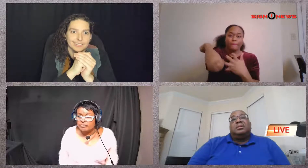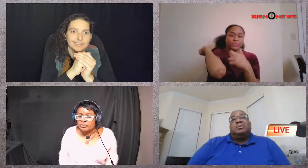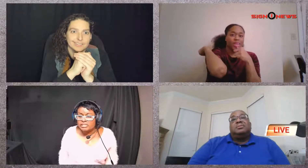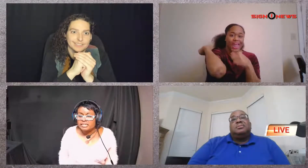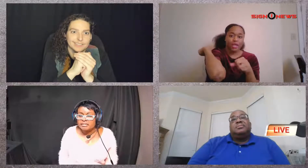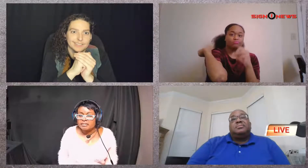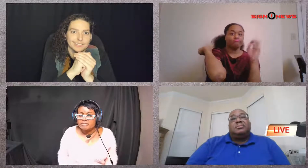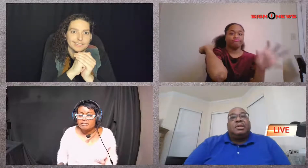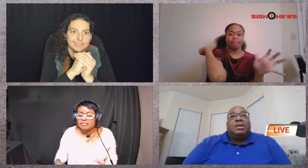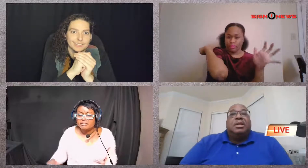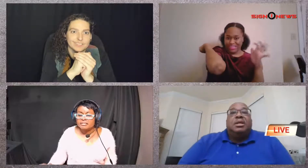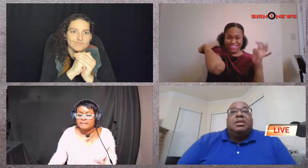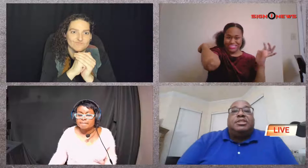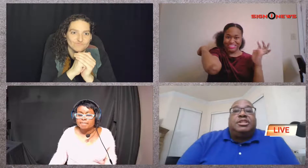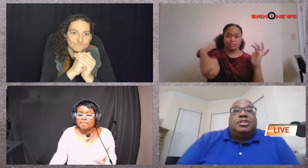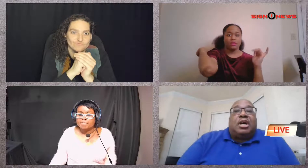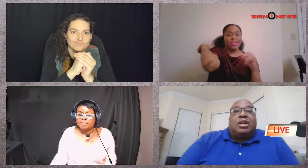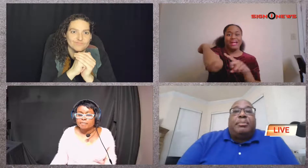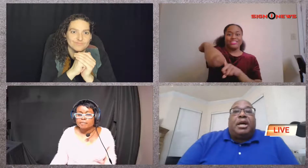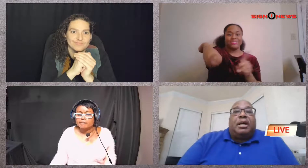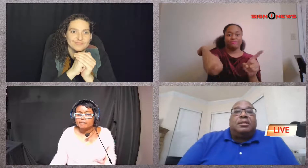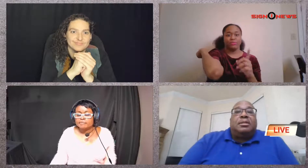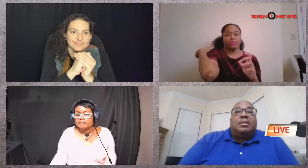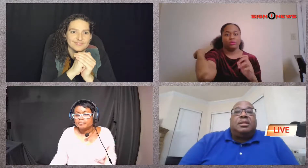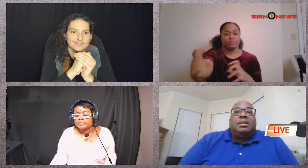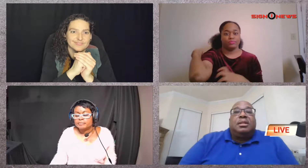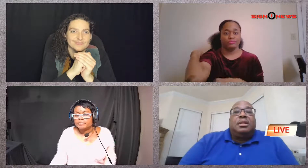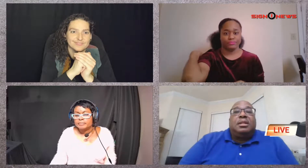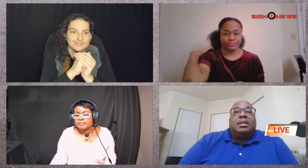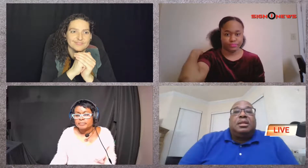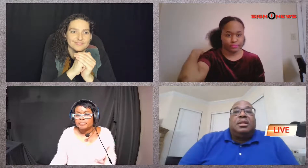Dad, could you help me for a second? She's talking about,